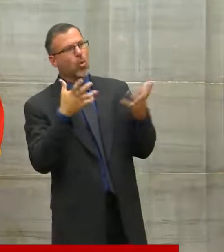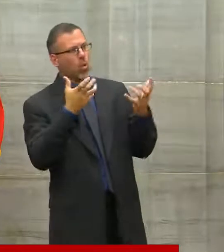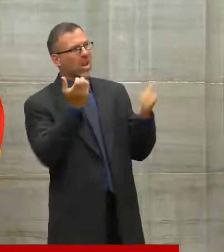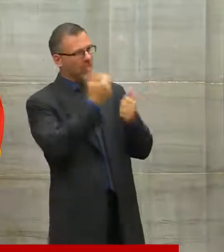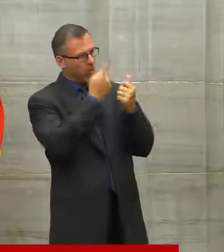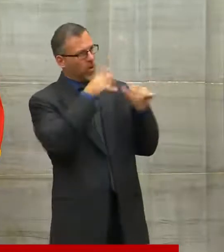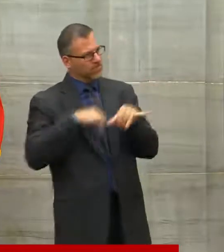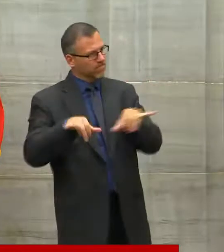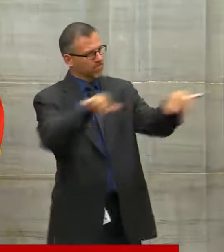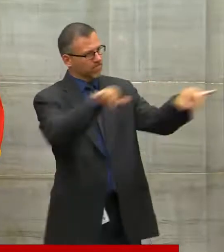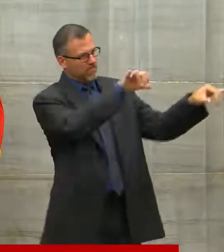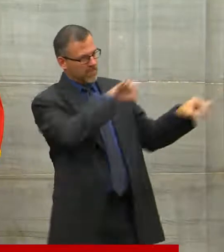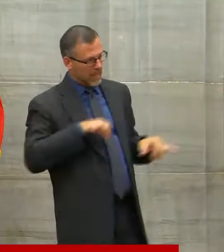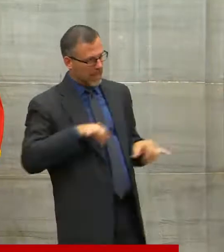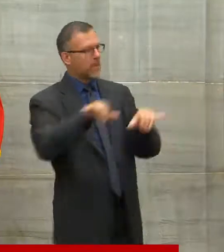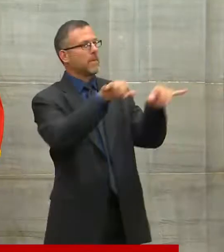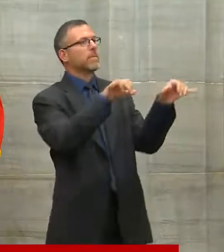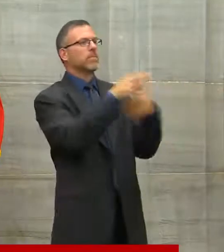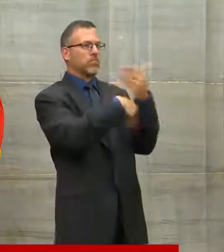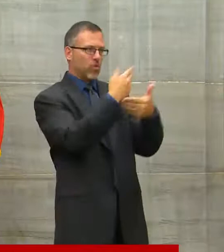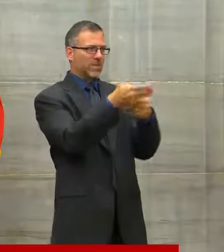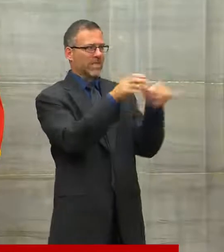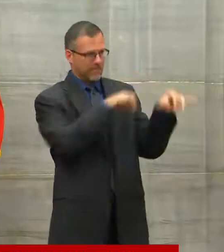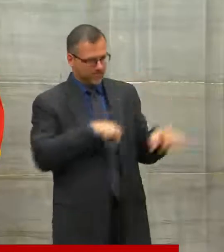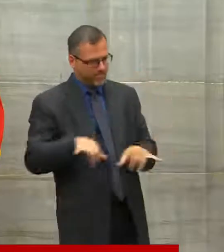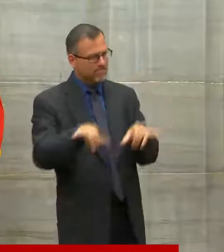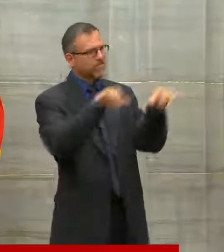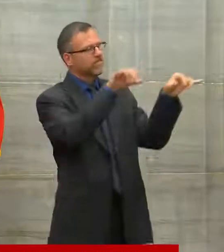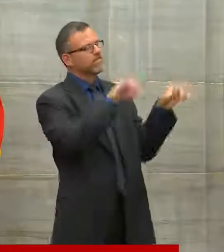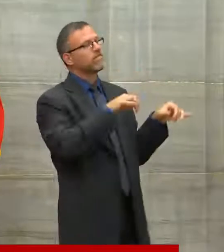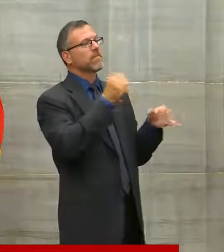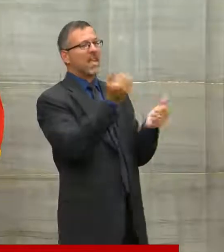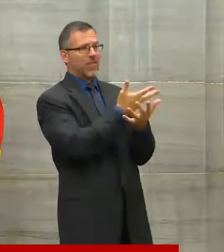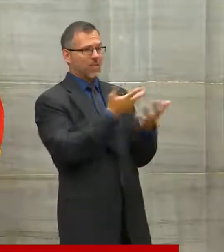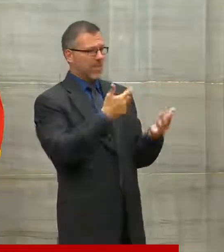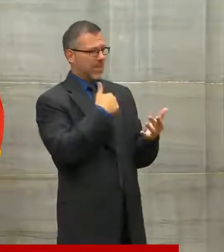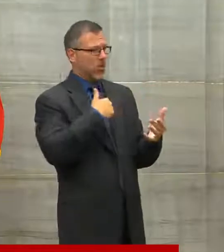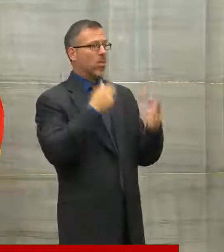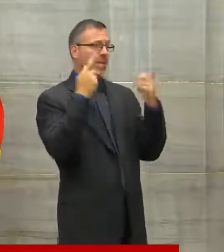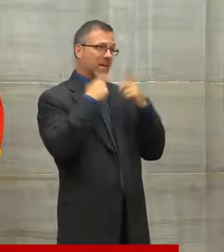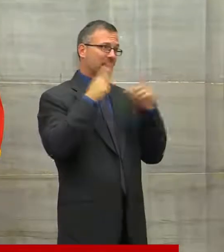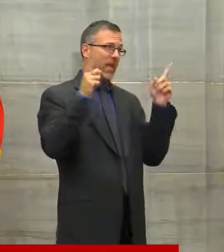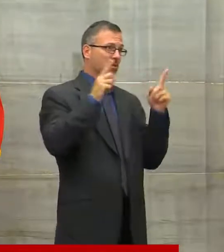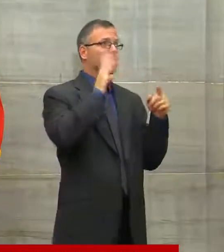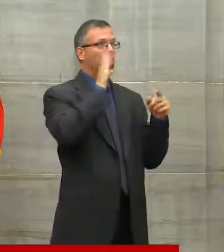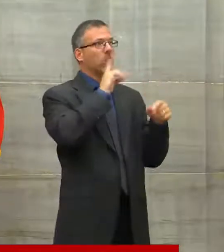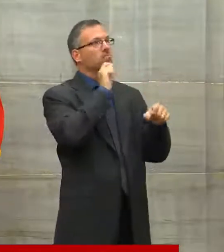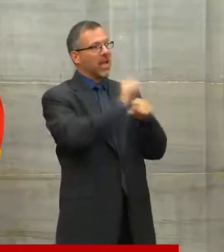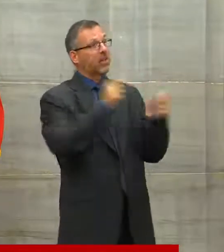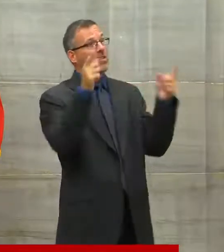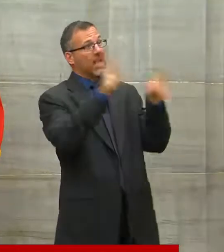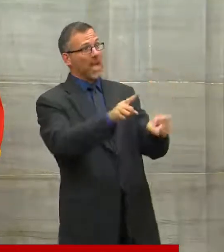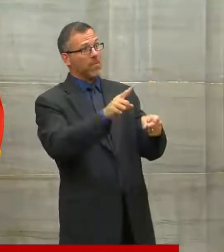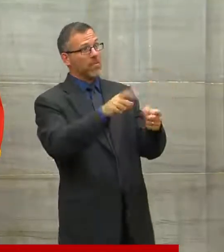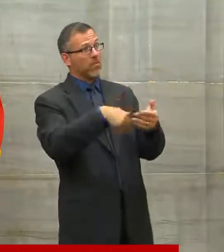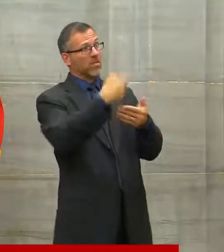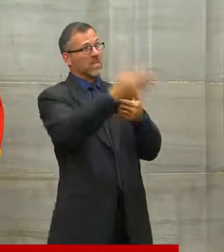a process that makes sure that everything we've announced today will actually come to be over the